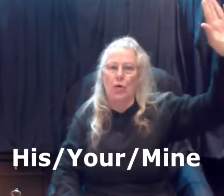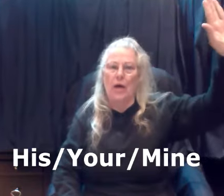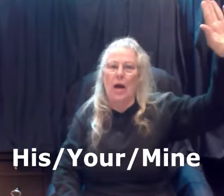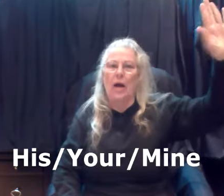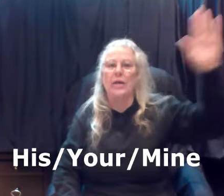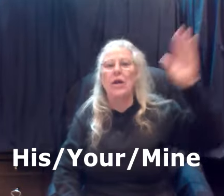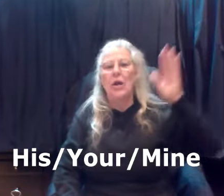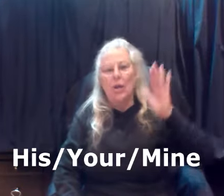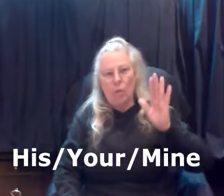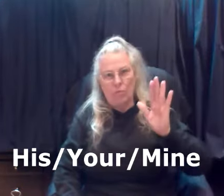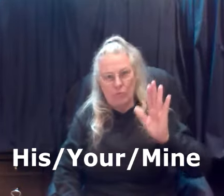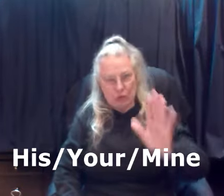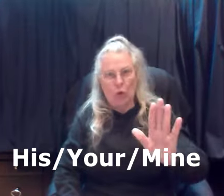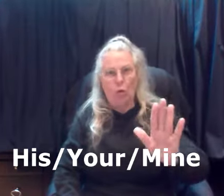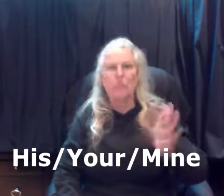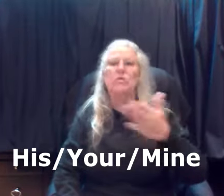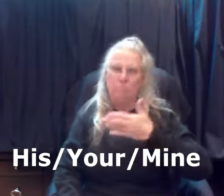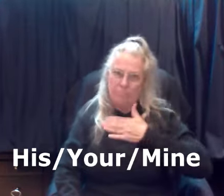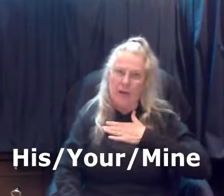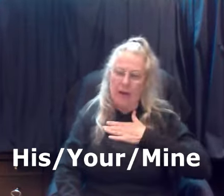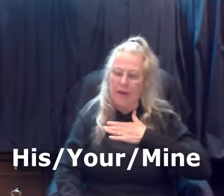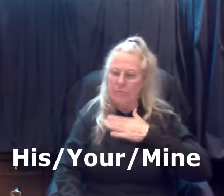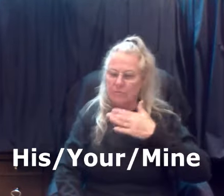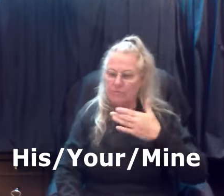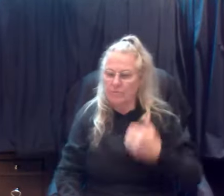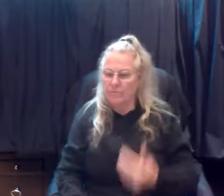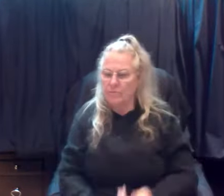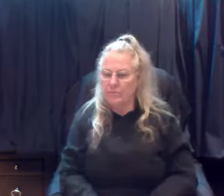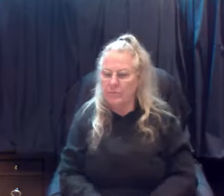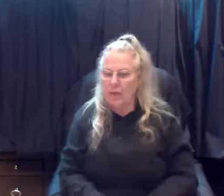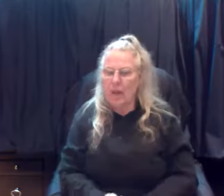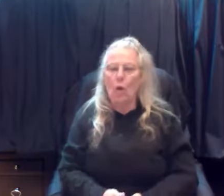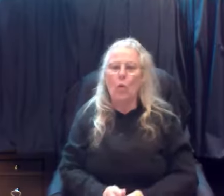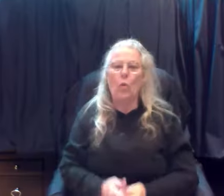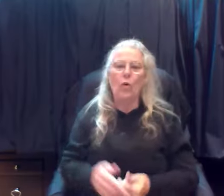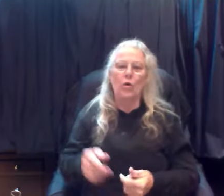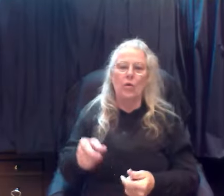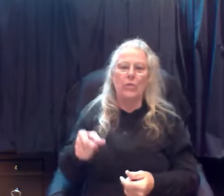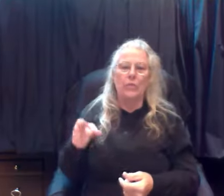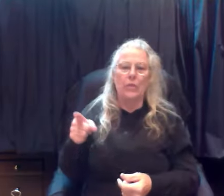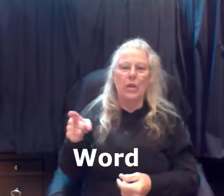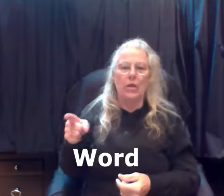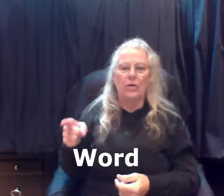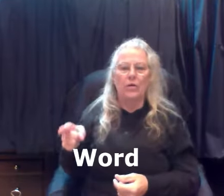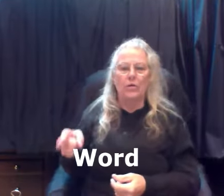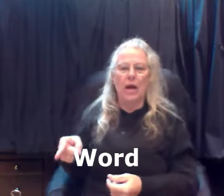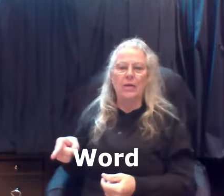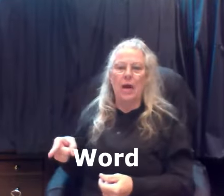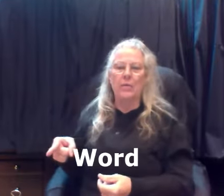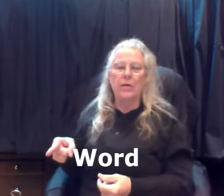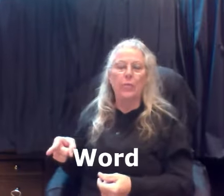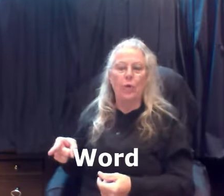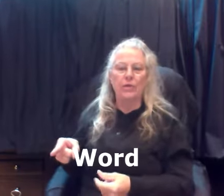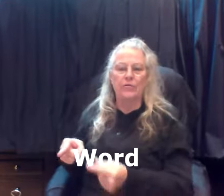God. Yours. Mine. Word. Your non-dominant pointer finger.